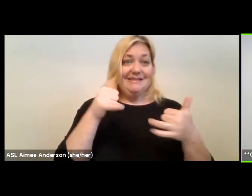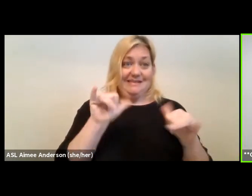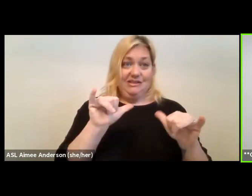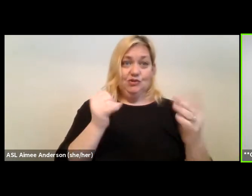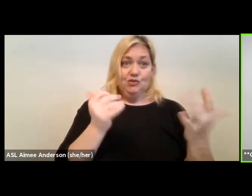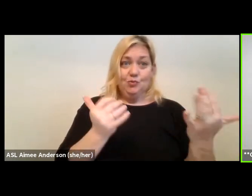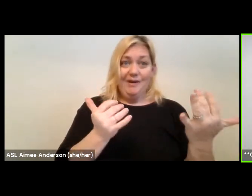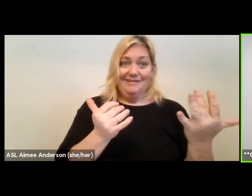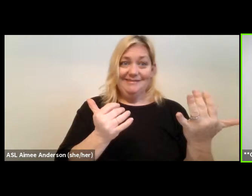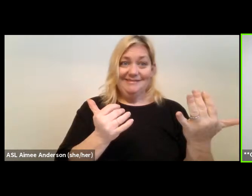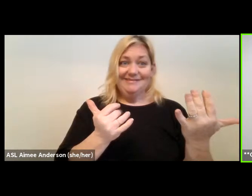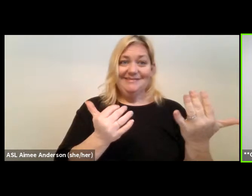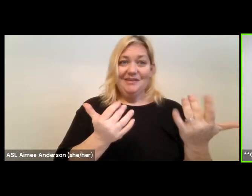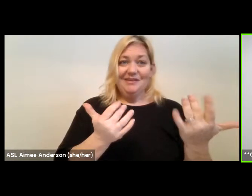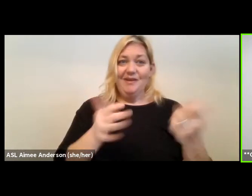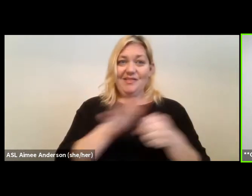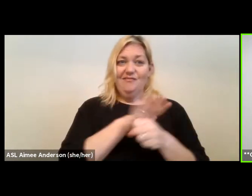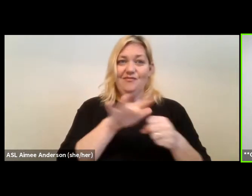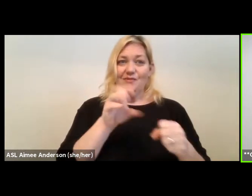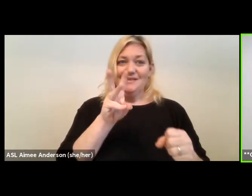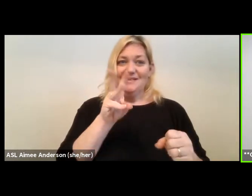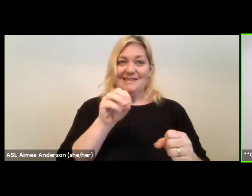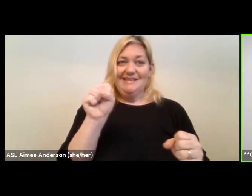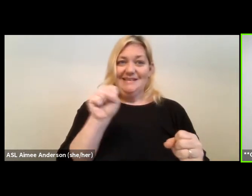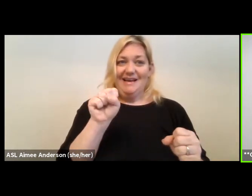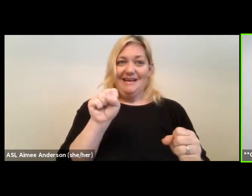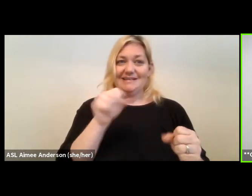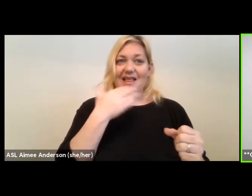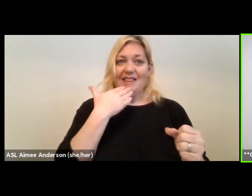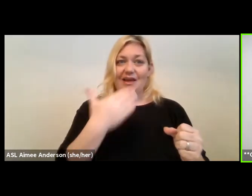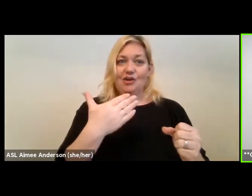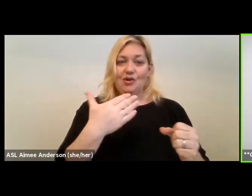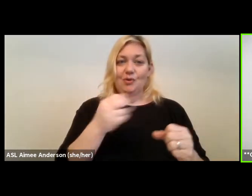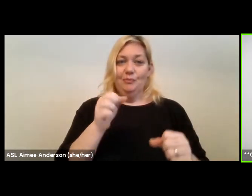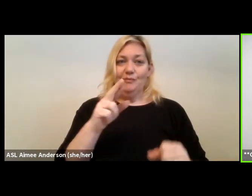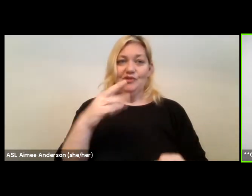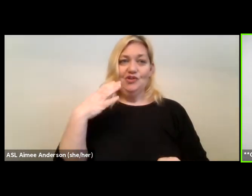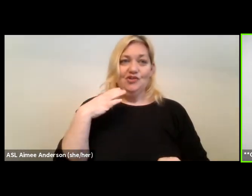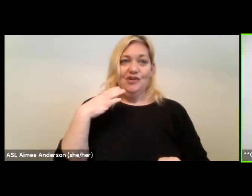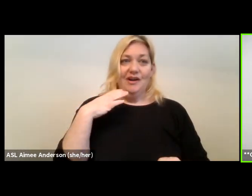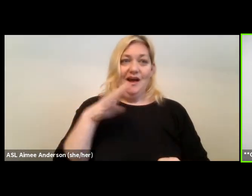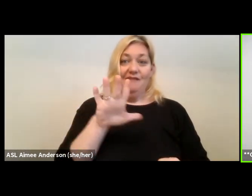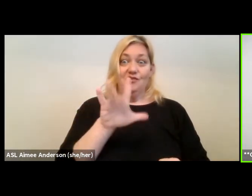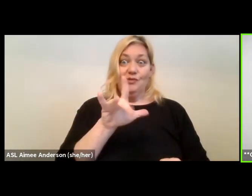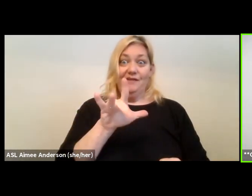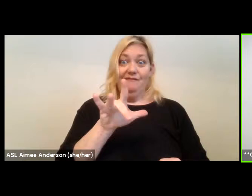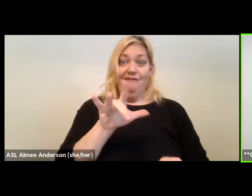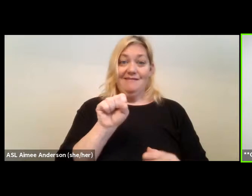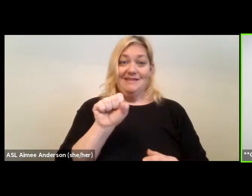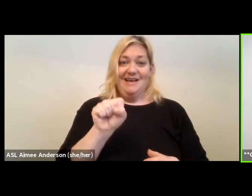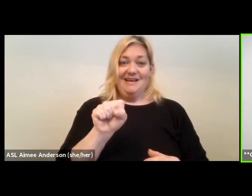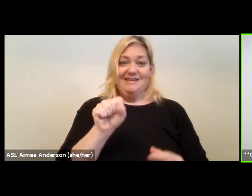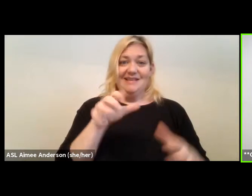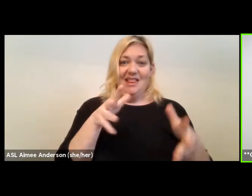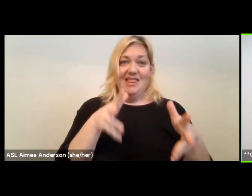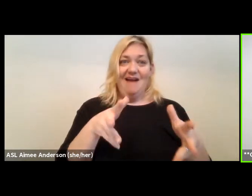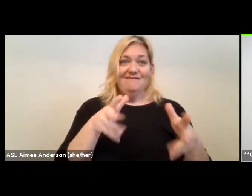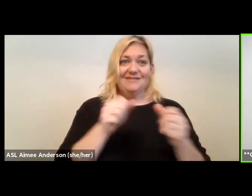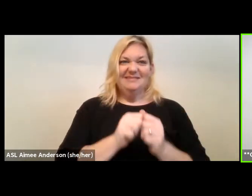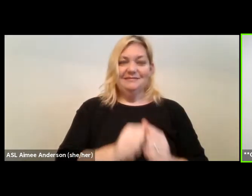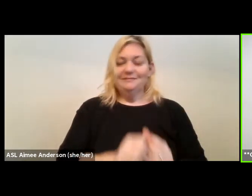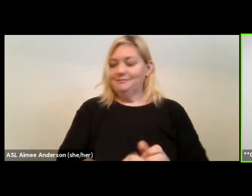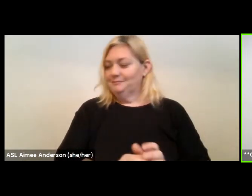wait the full 60 seconds. Thank you, Mr. Chair. I have 25 seconds left on the 60